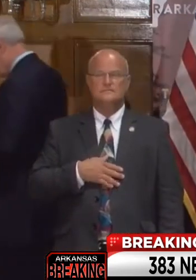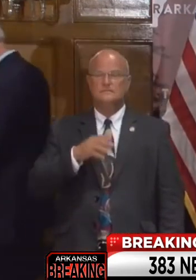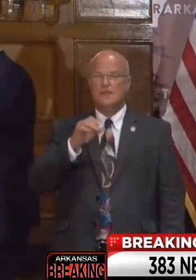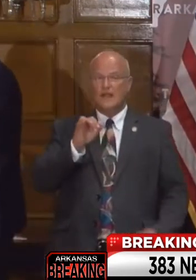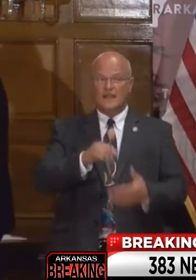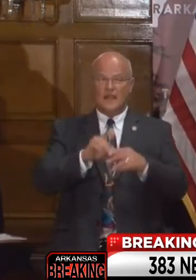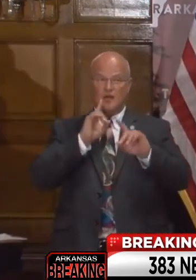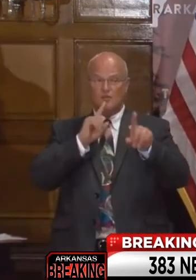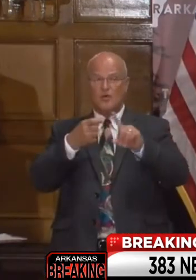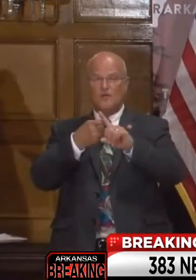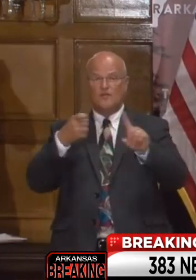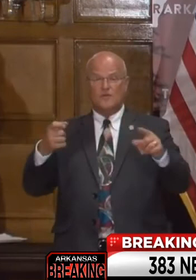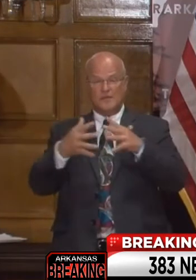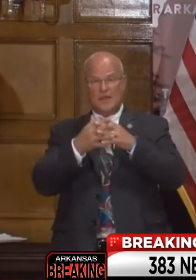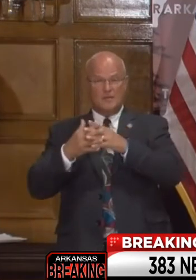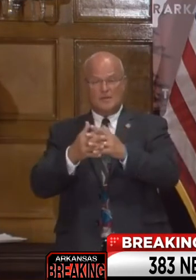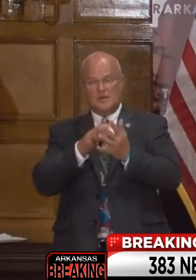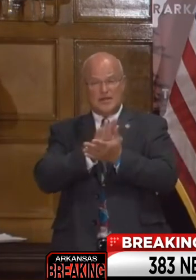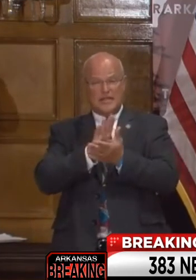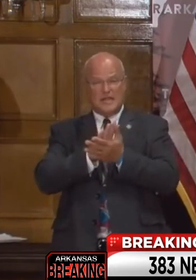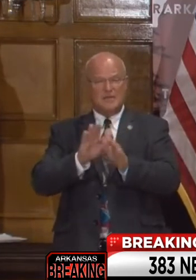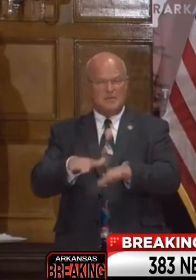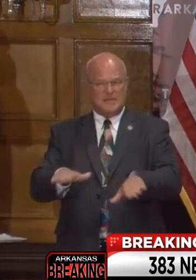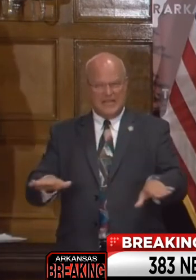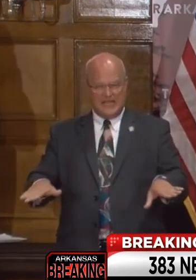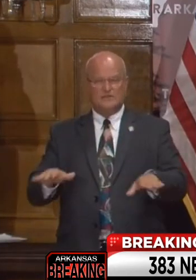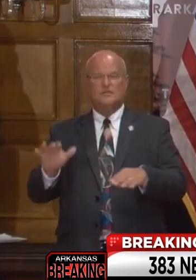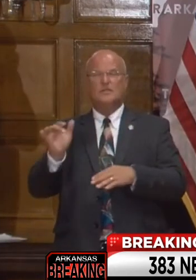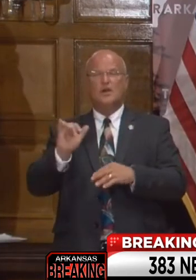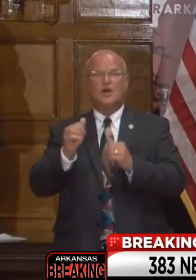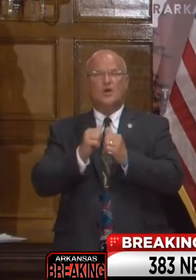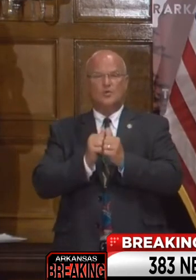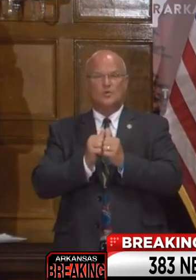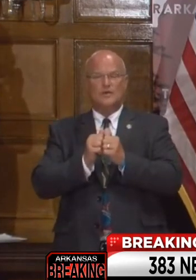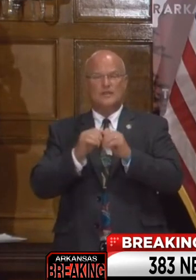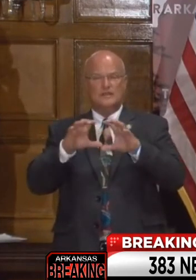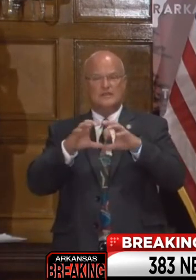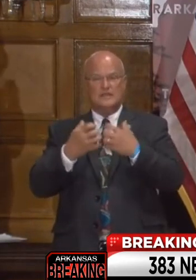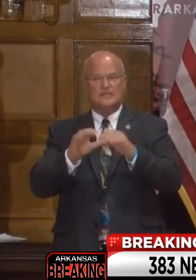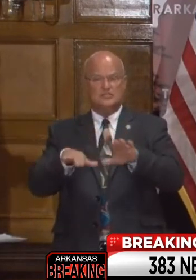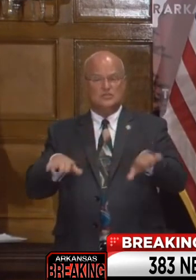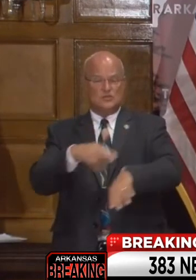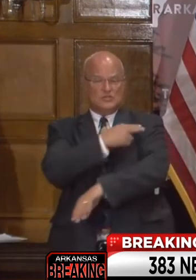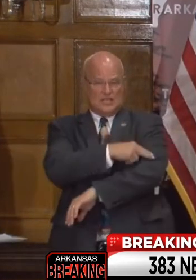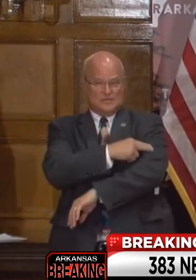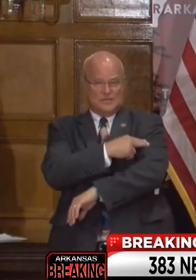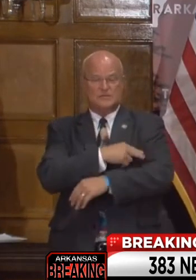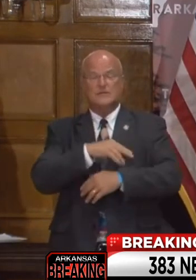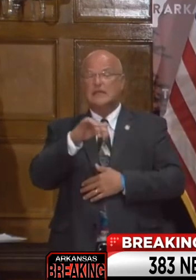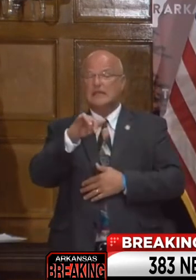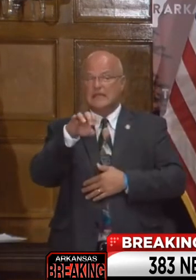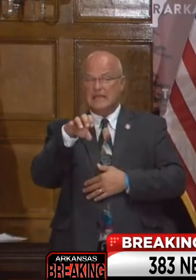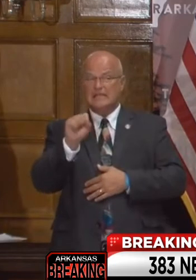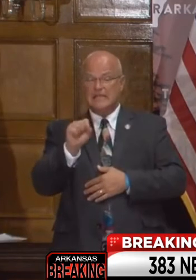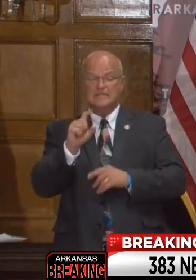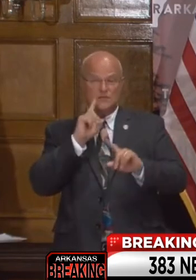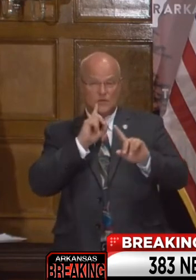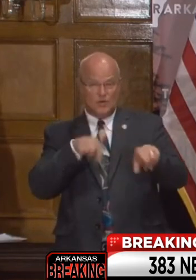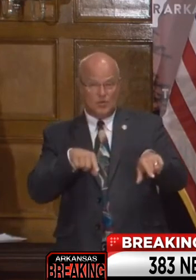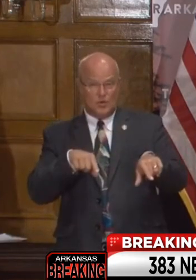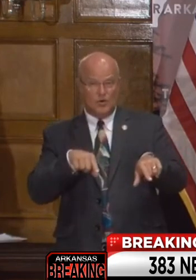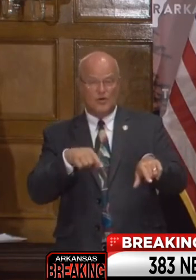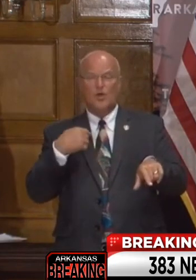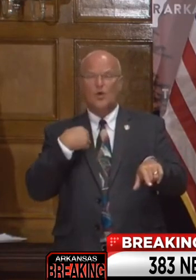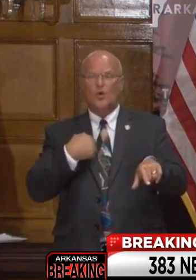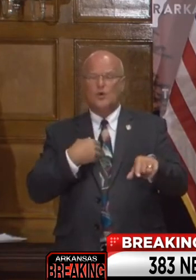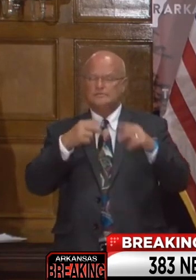So that report is from the American Academy of Pediatrics, along with the Consortium of Children's Hospitals. So yesterday it was reported,